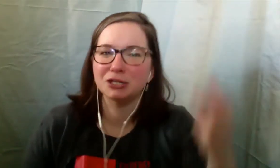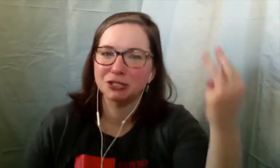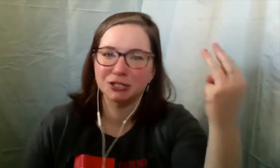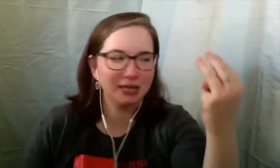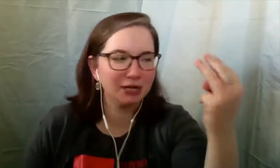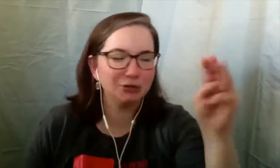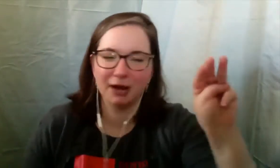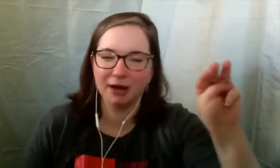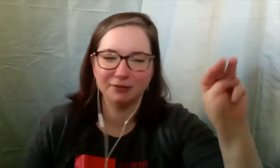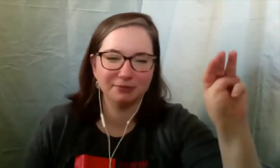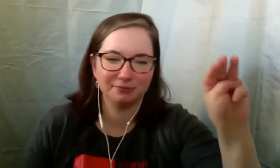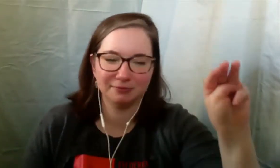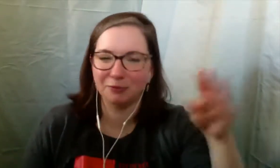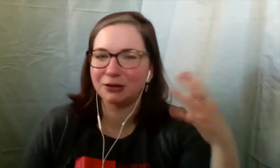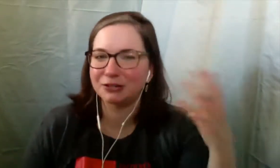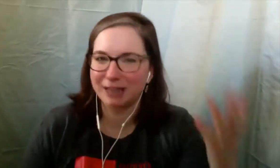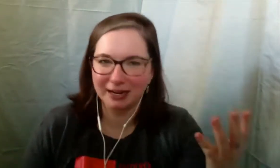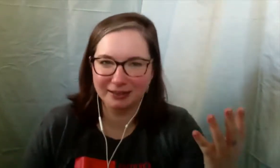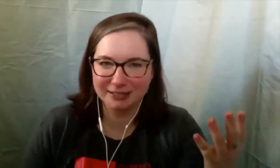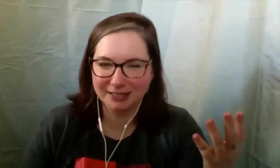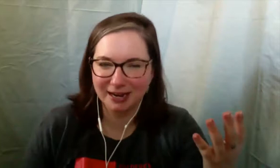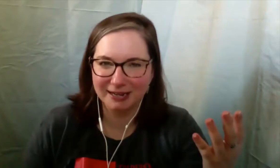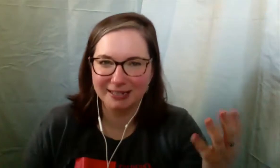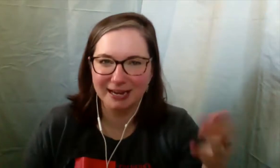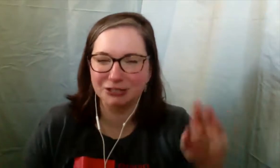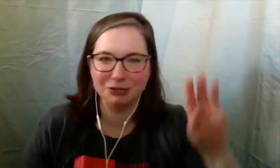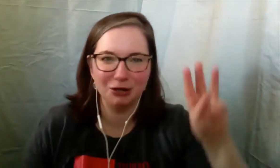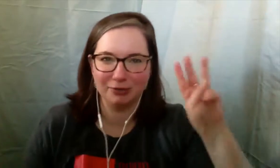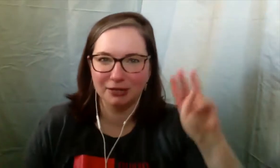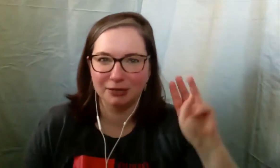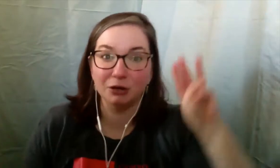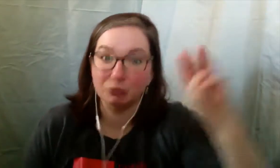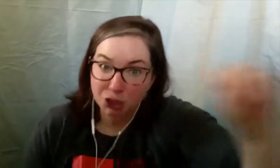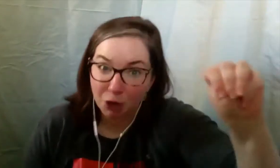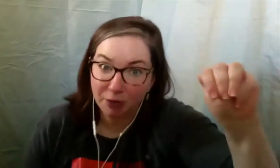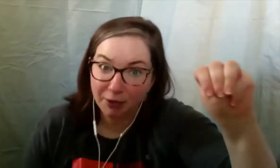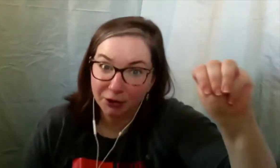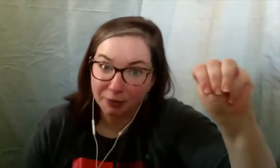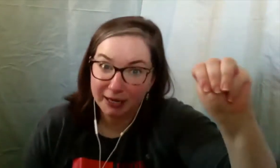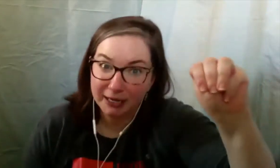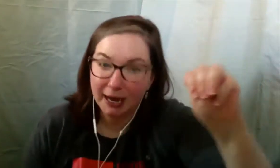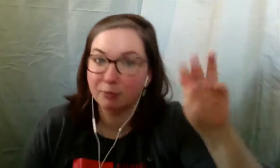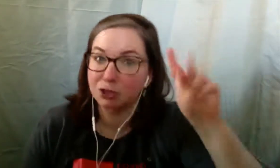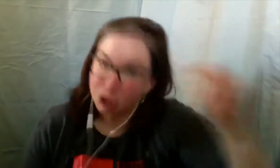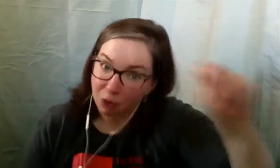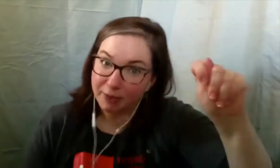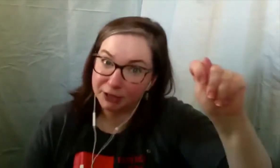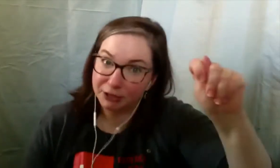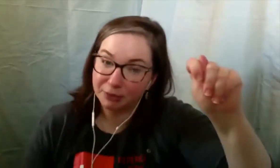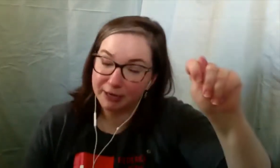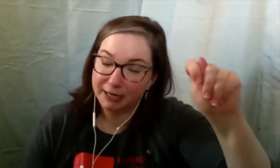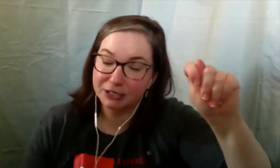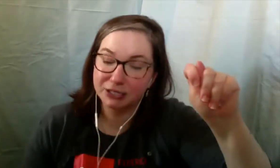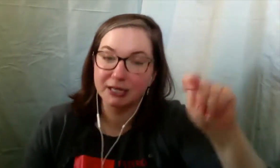You don't have to, when you're signing these days, you don't, you know, show them that you're making an M or show them make it, you're making a T. You